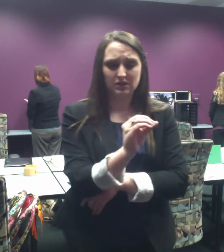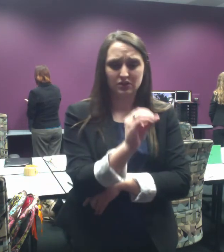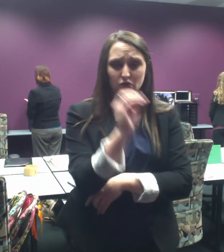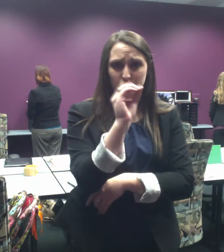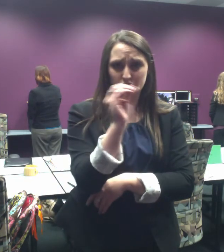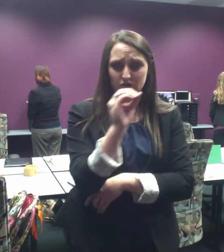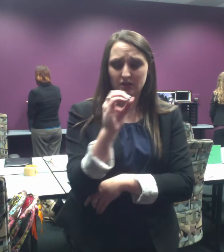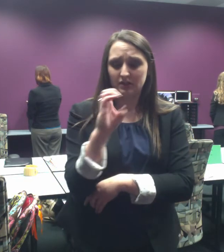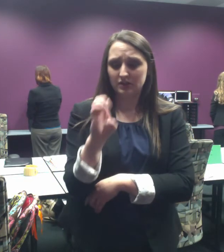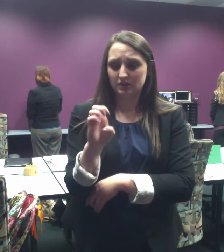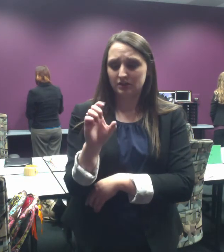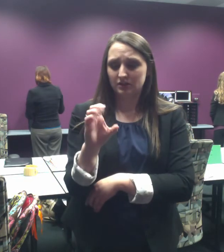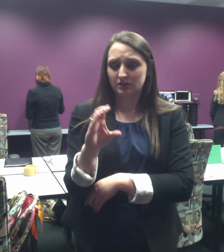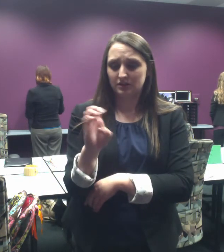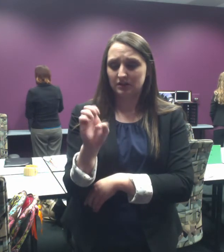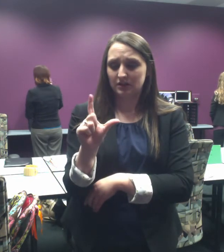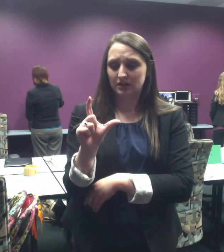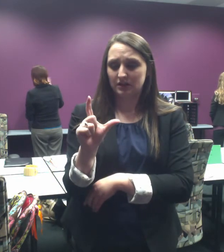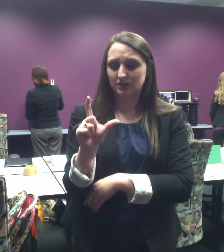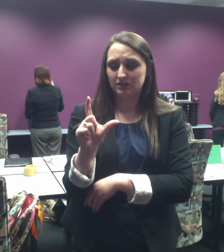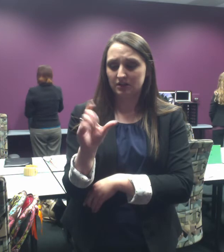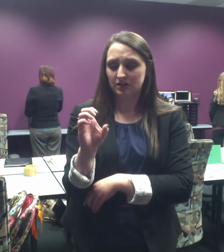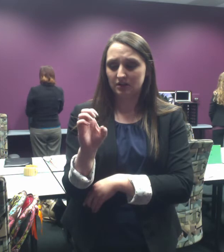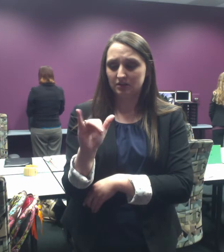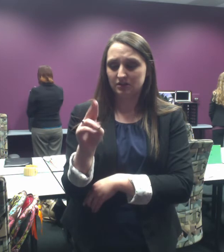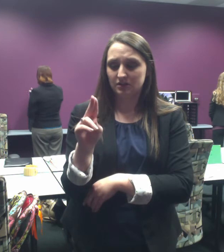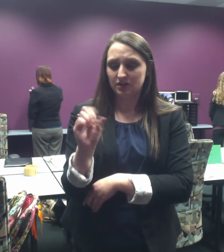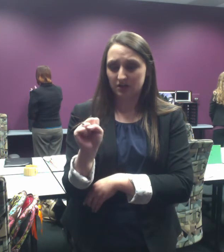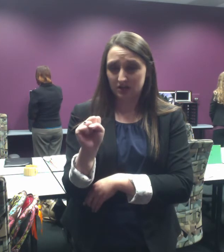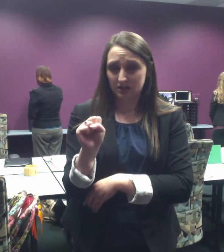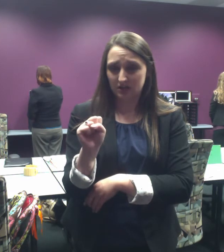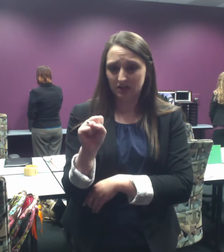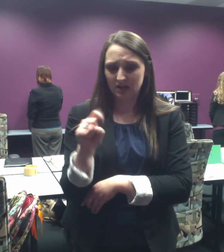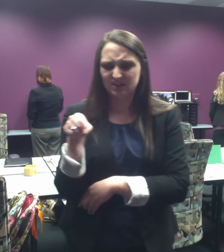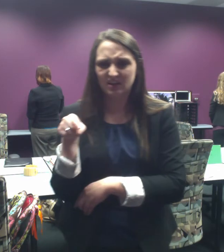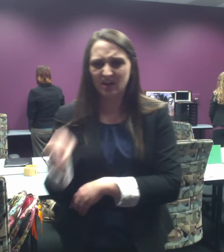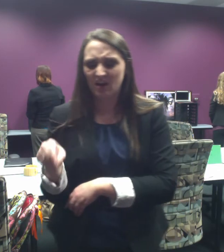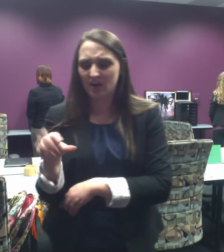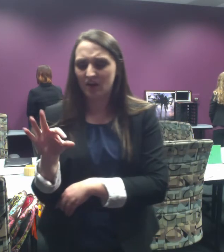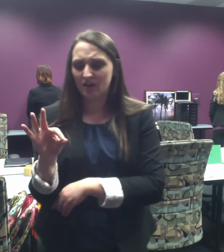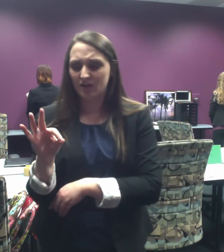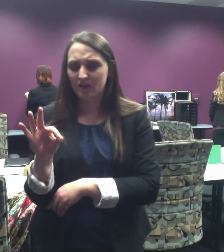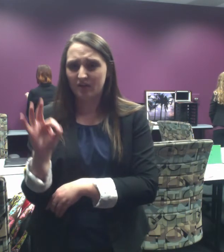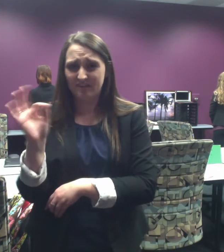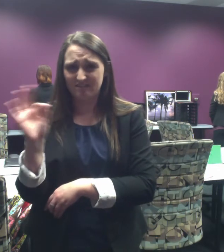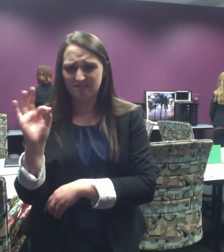Huh? 32. 32. Or freezing. 32 degrees Fahrenheit, 0 degrees Celsius. If you